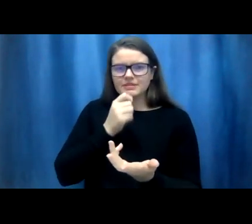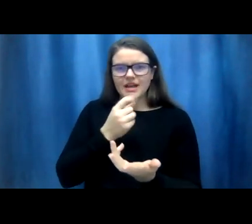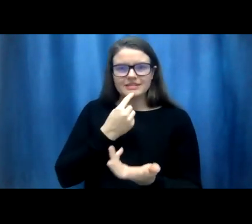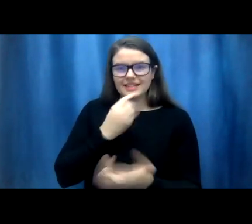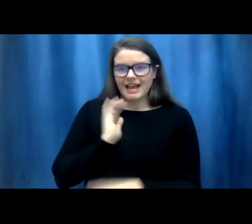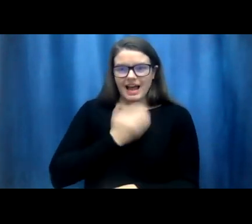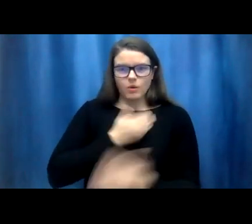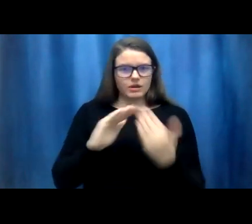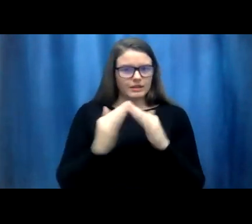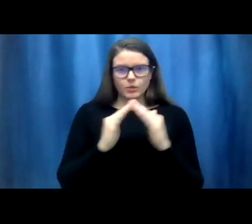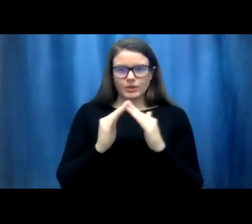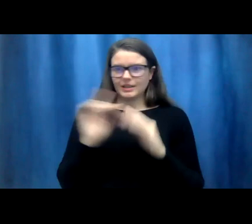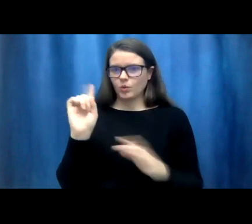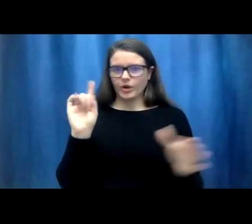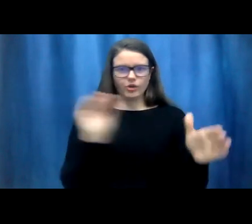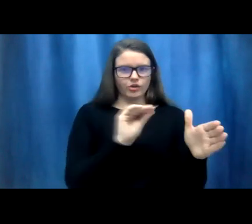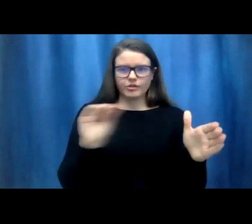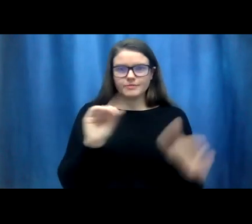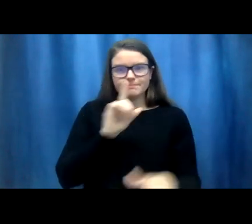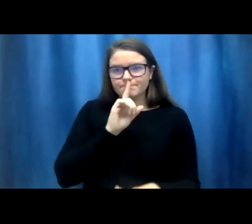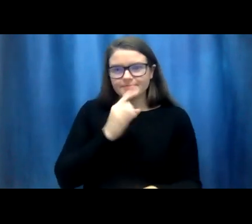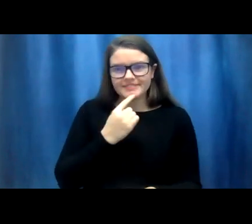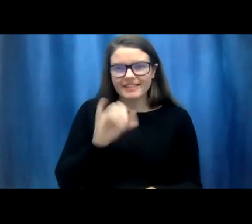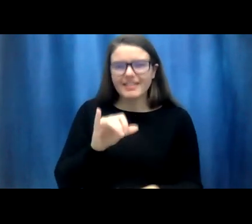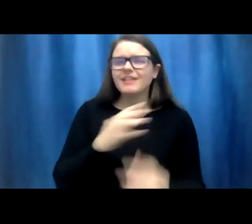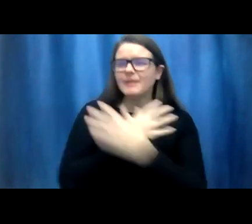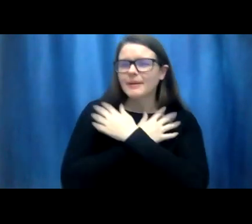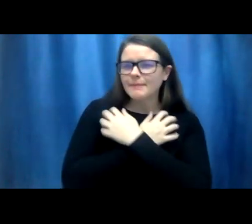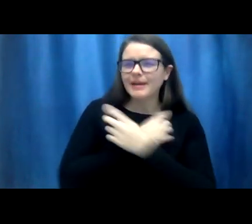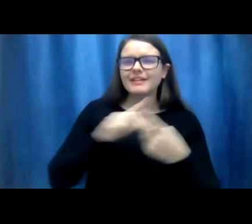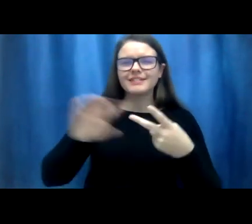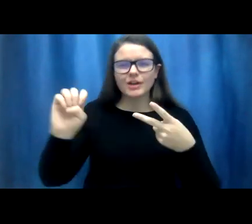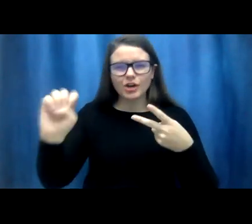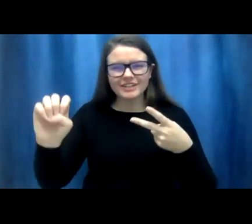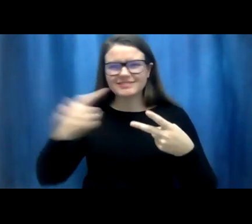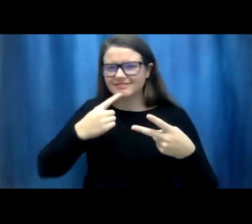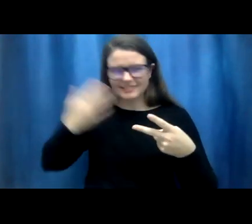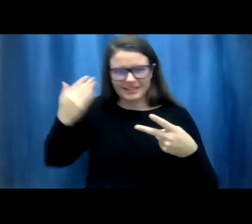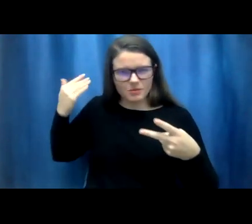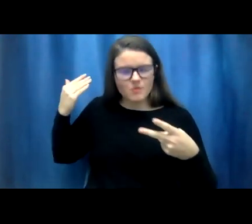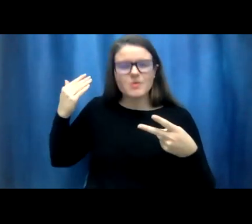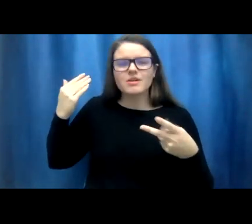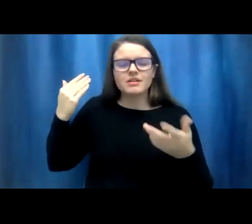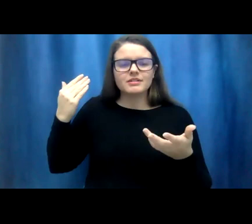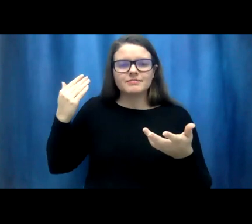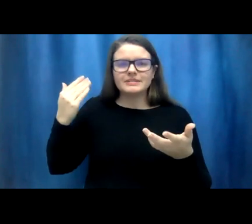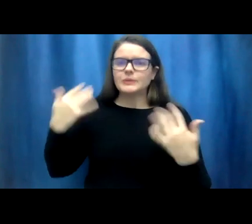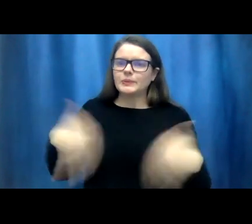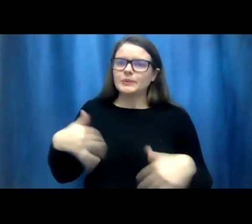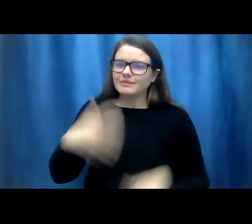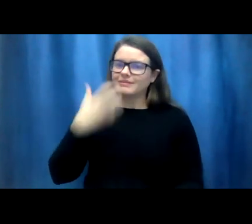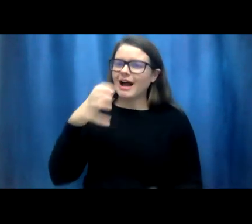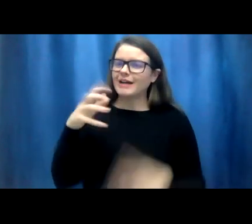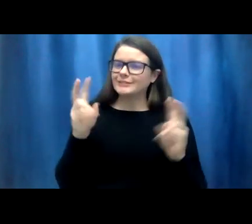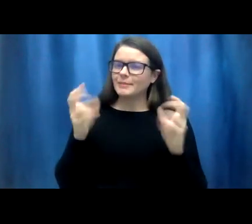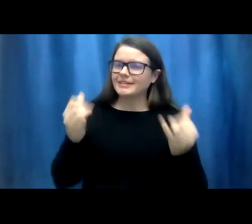would fall into. And as Mike Bear and Ernest have referenced, this is a hot topic right now, and